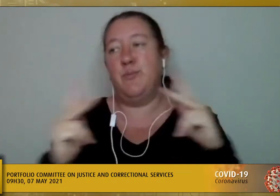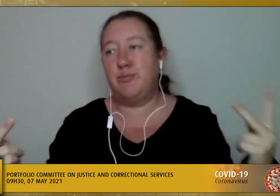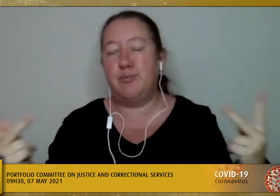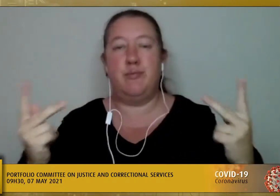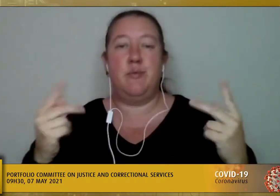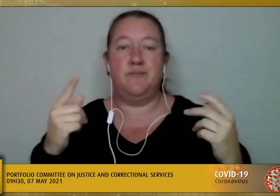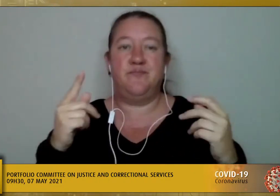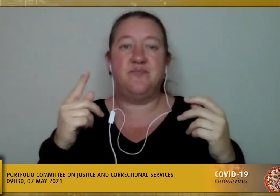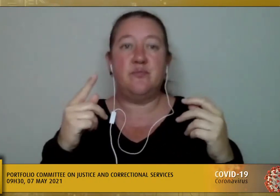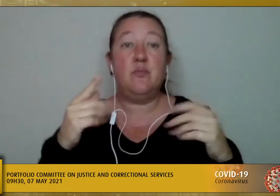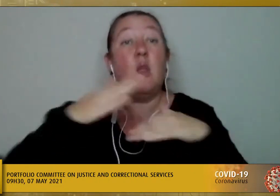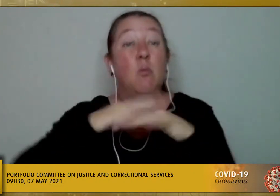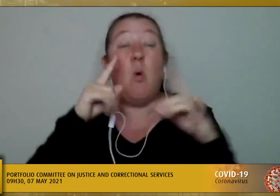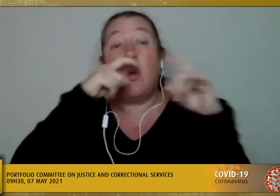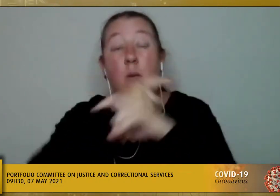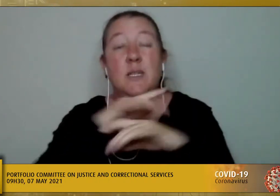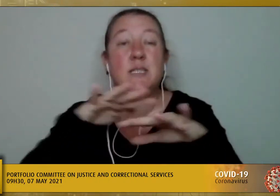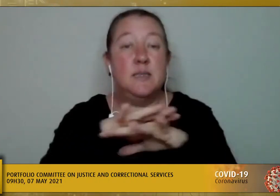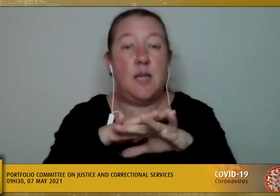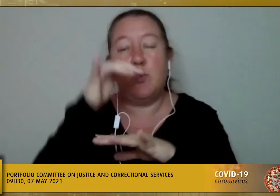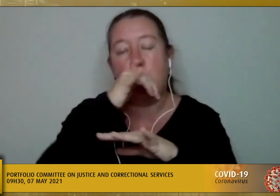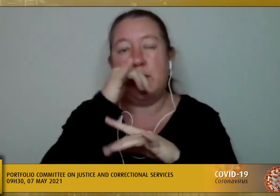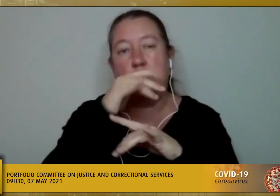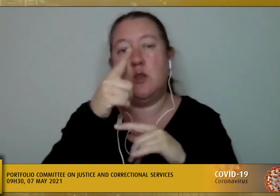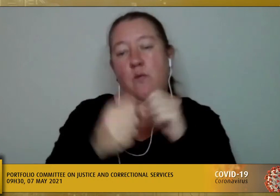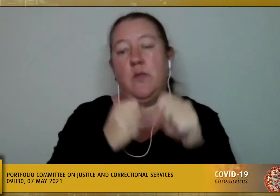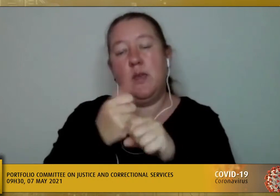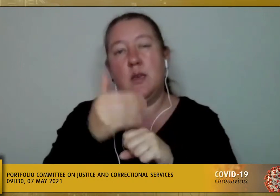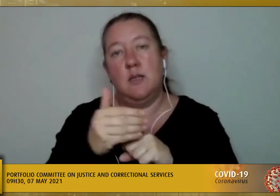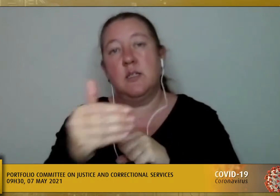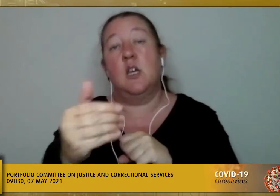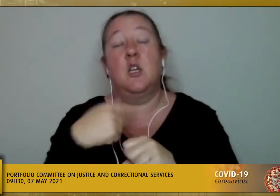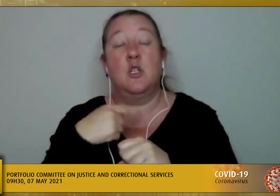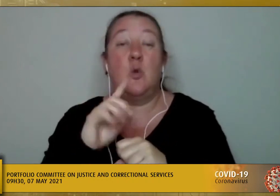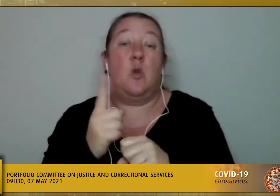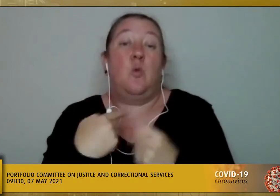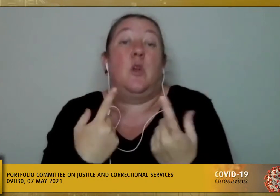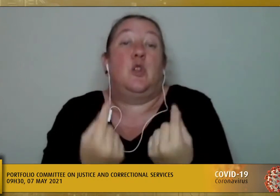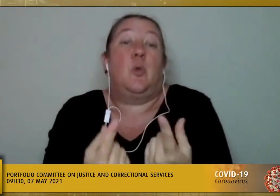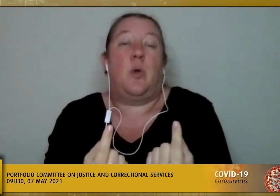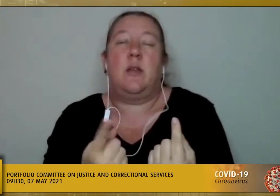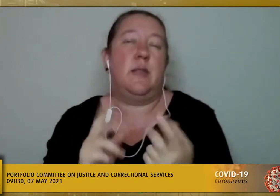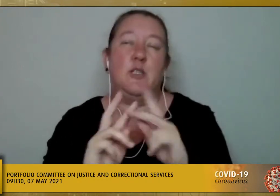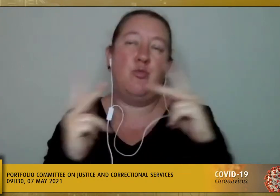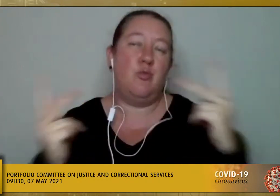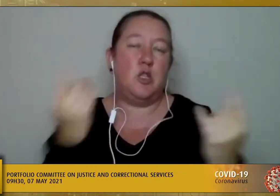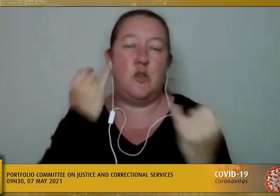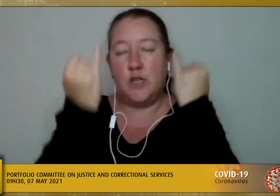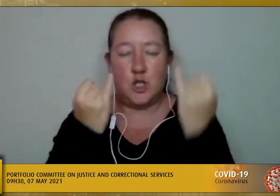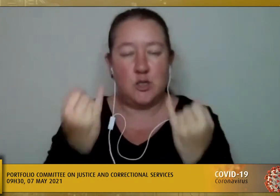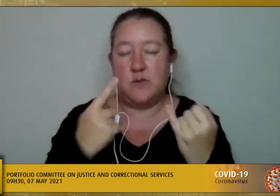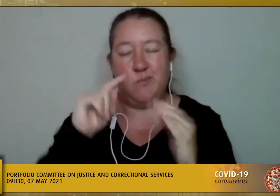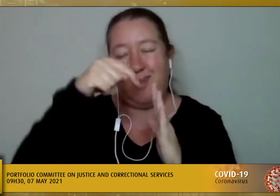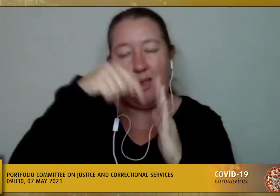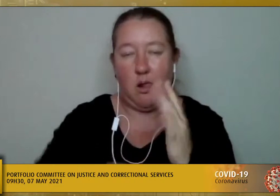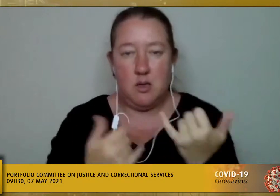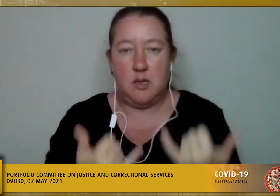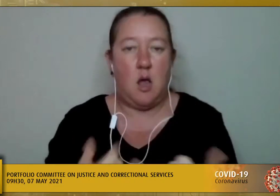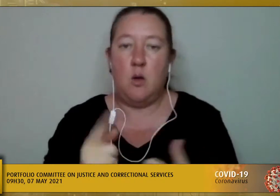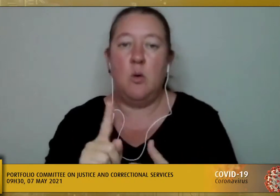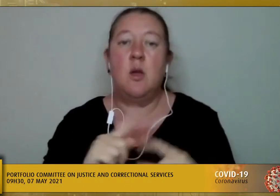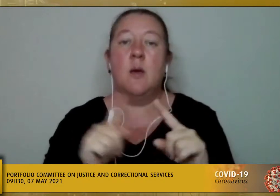significantly more complex cyber criminality over the coming years so what we are doing is are there a range of initiatives and I won't go into them now